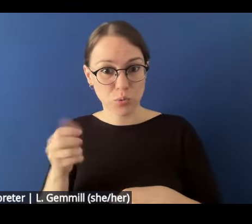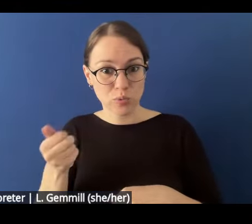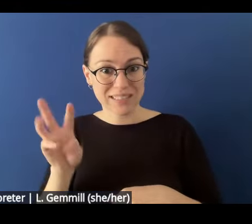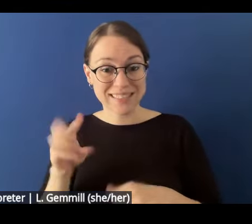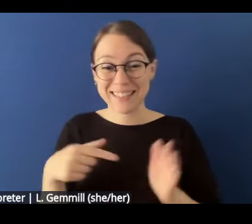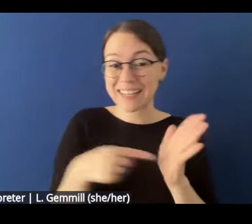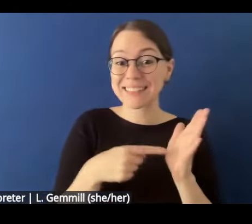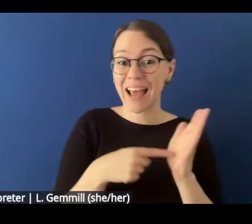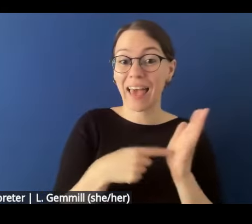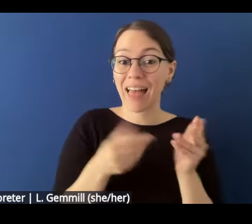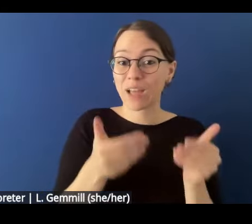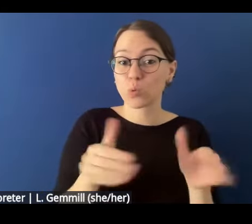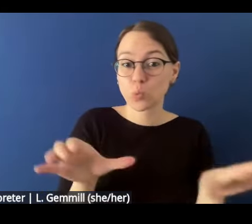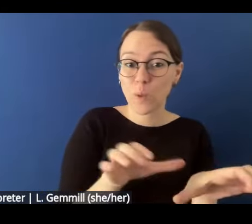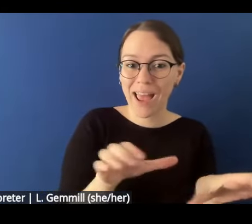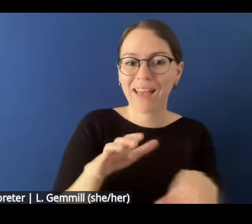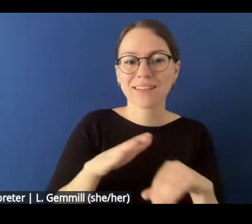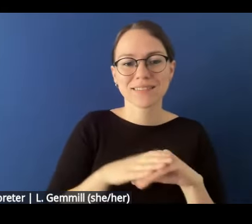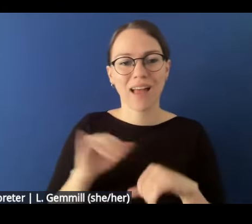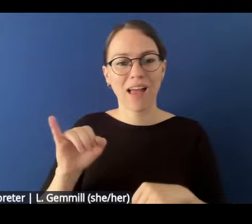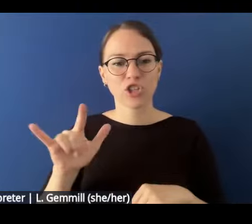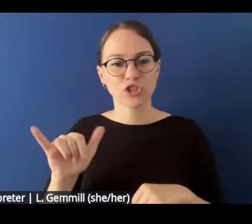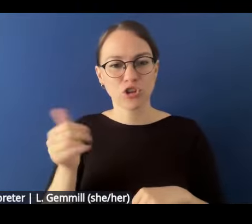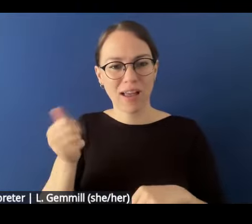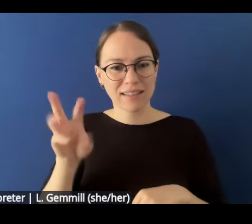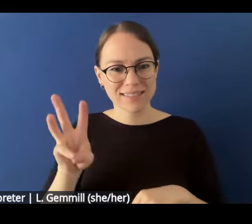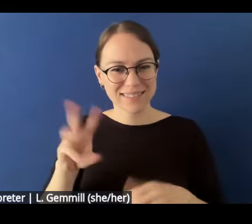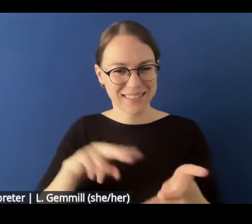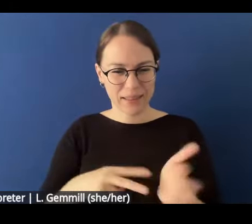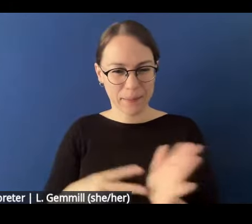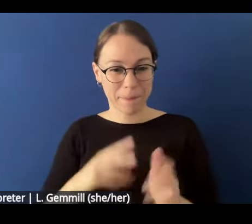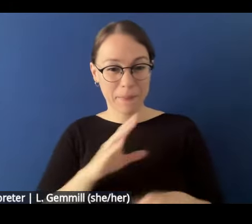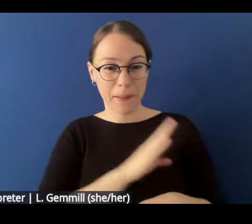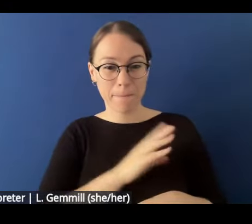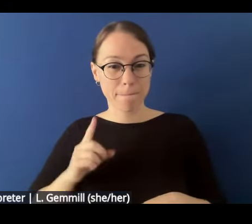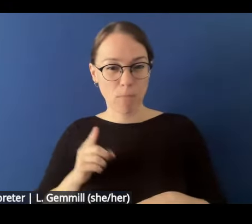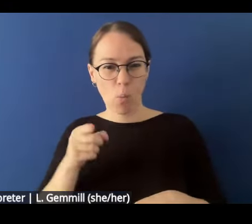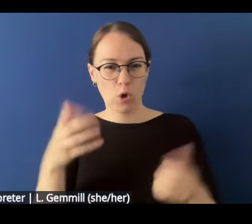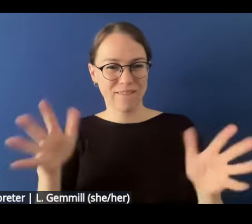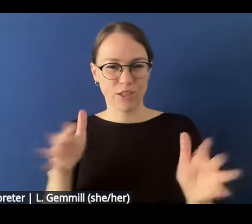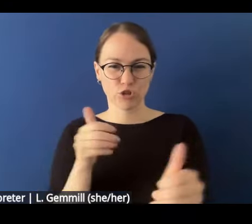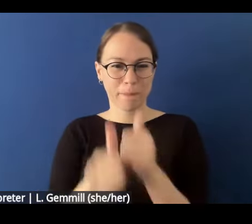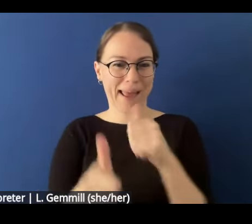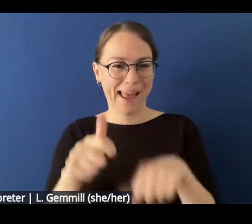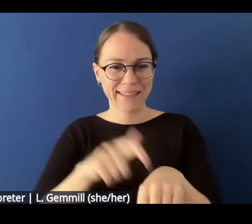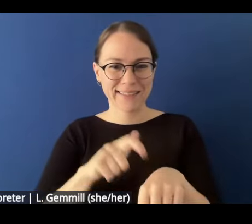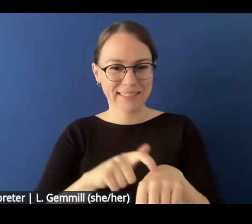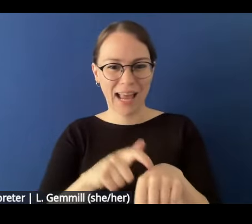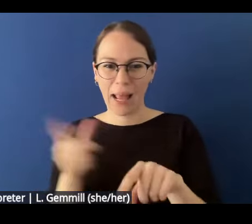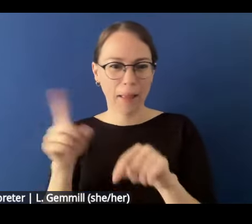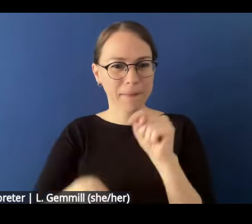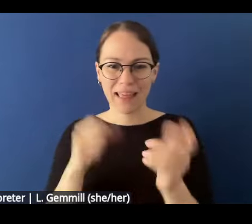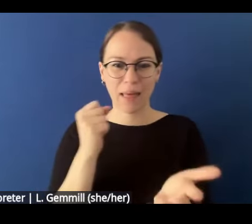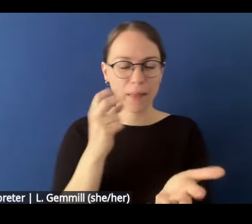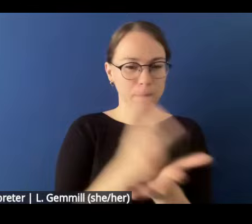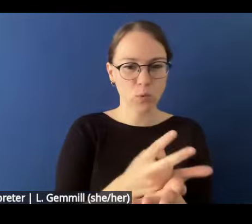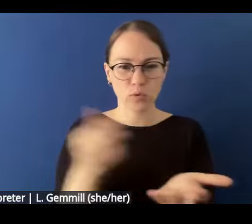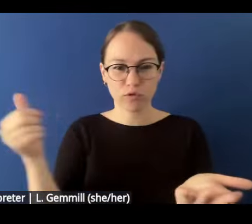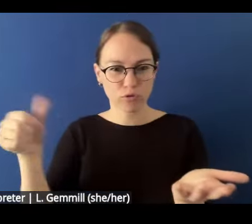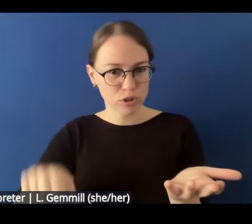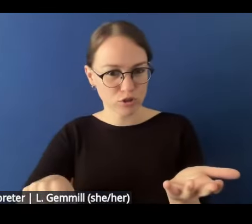the board has now missed its statutory deadline to either approve or reject if the board believes that it has rescinded a